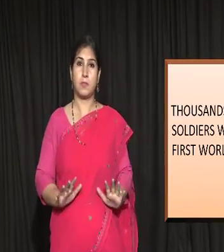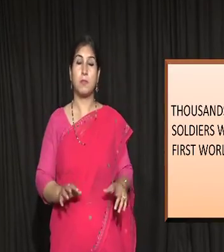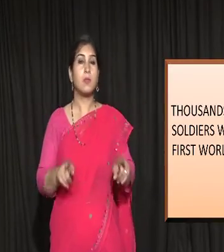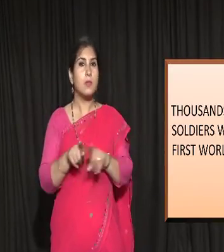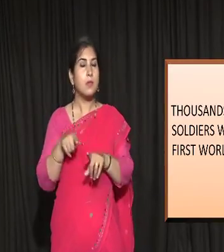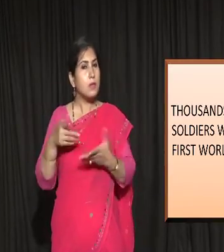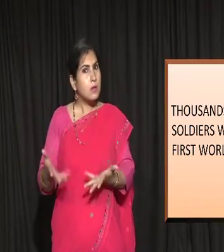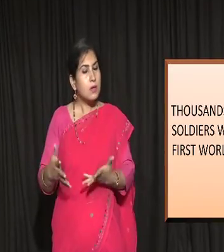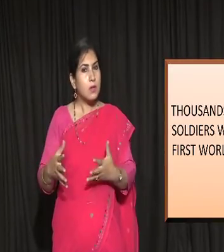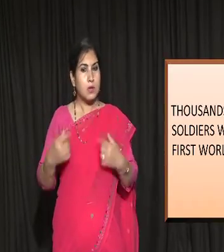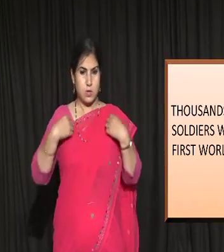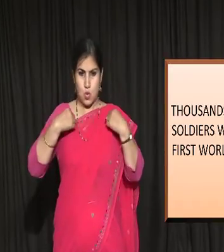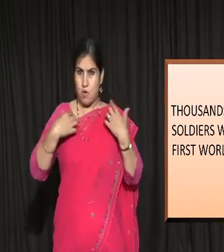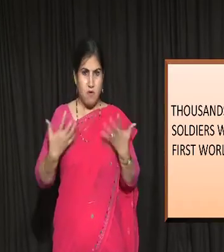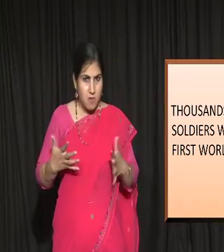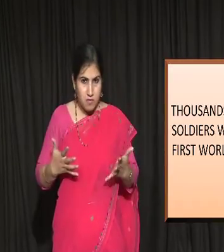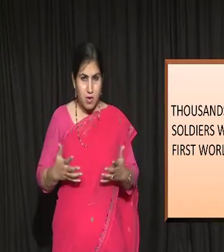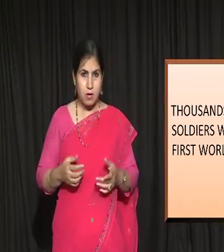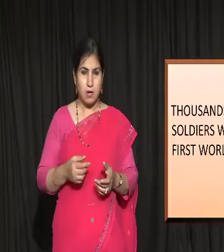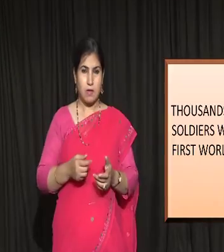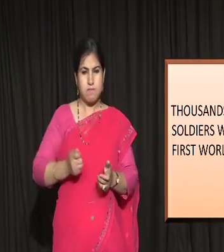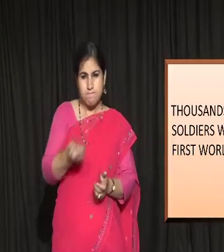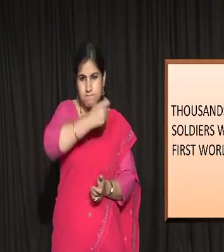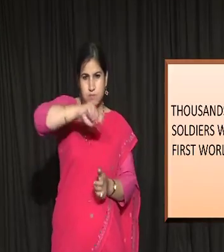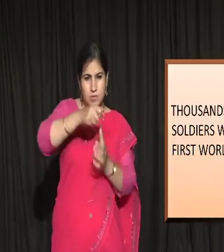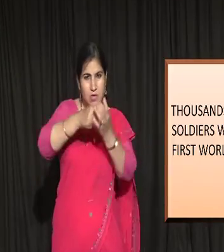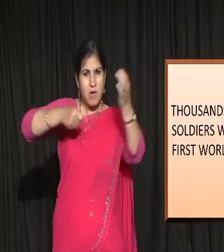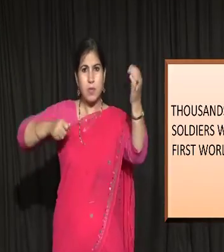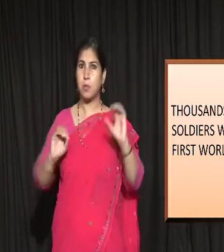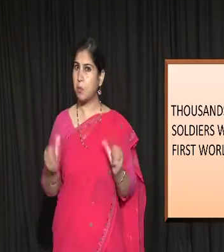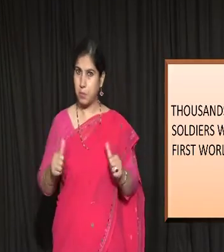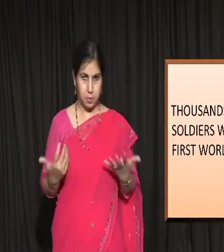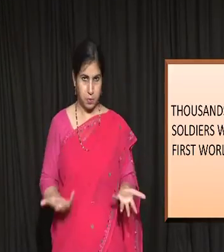However, they did not have uniform to wear and weapons to fight.